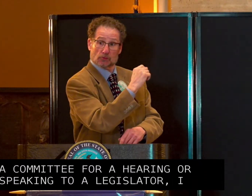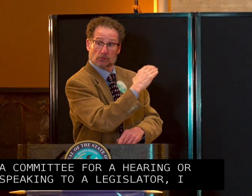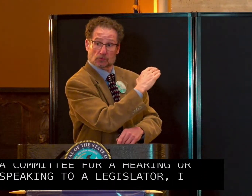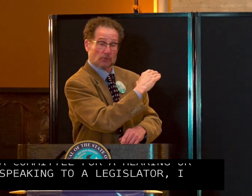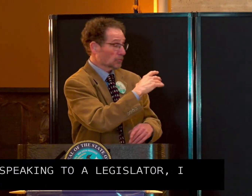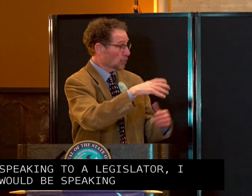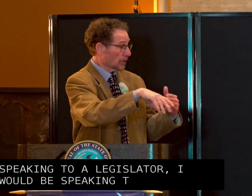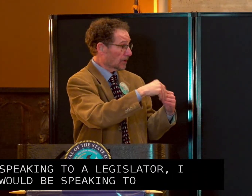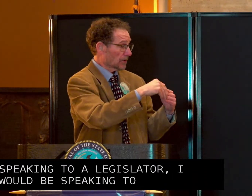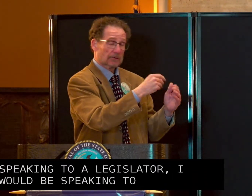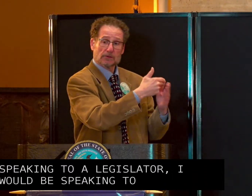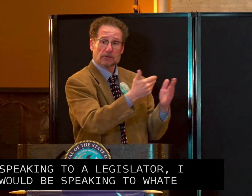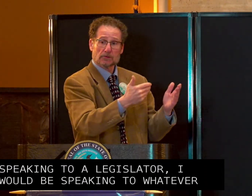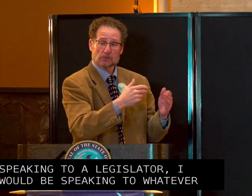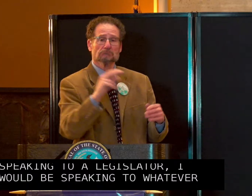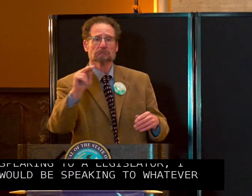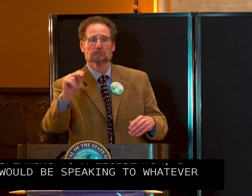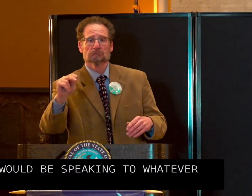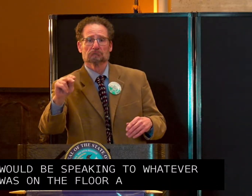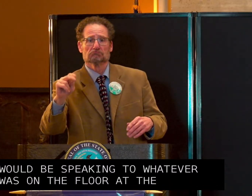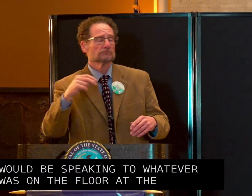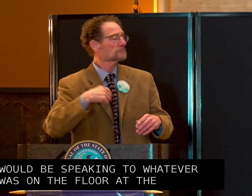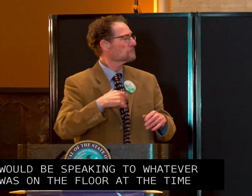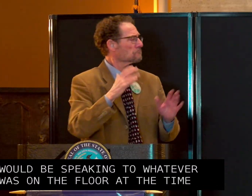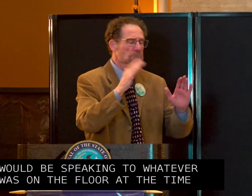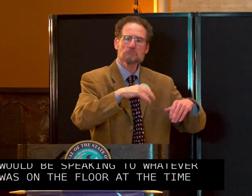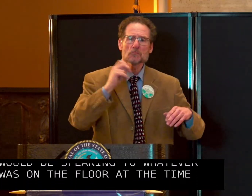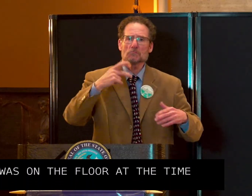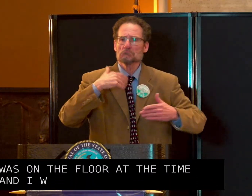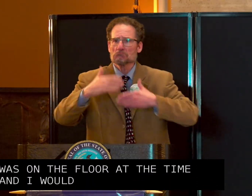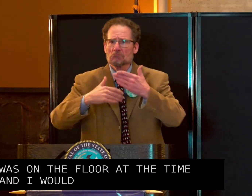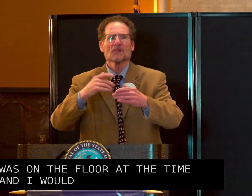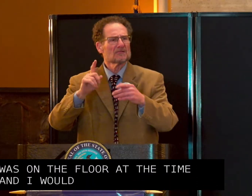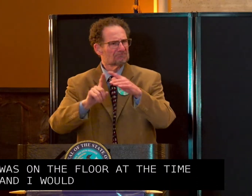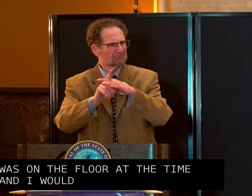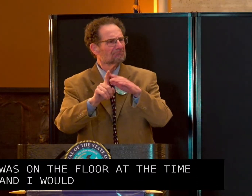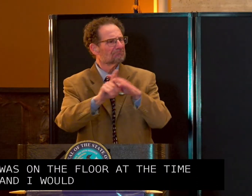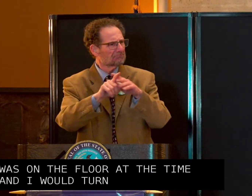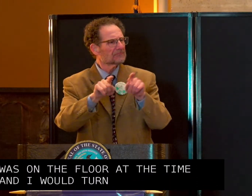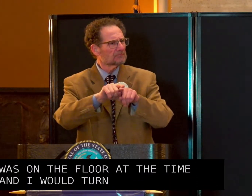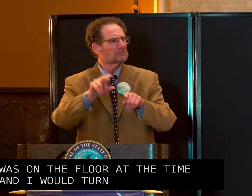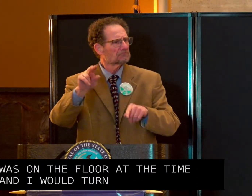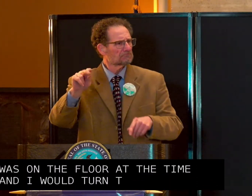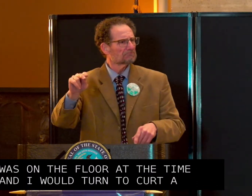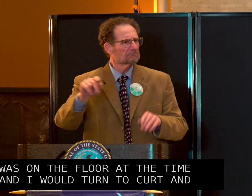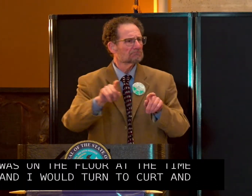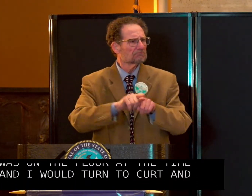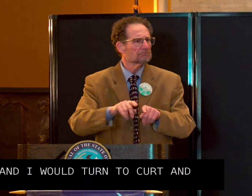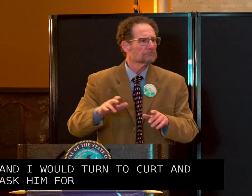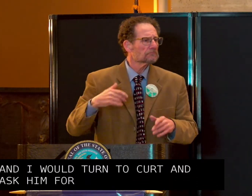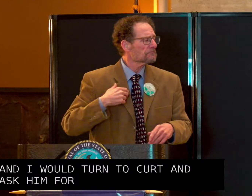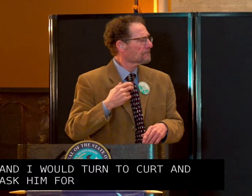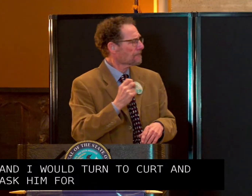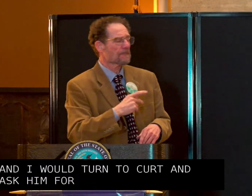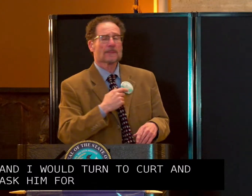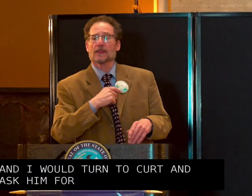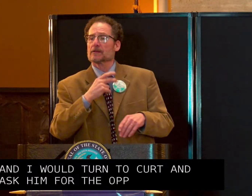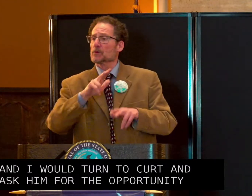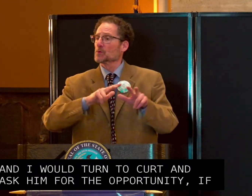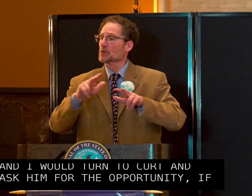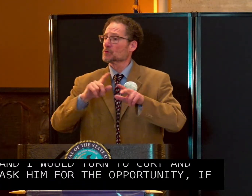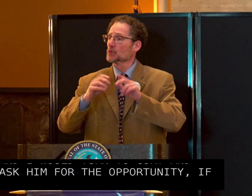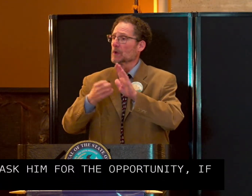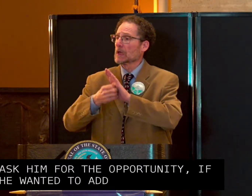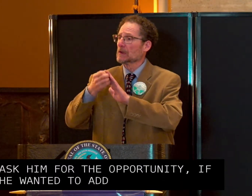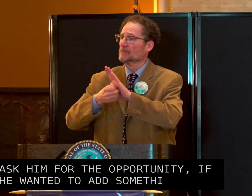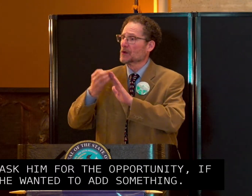floor at the time, and I would turn to Curt and ask him the opportunity to ask if he wanted to add something. And he always said no. And I